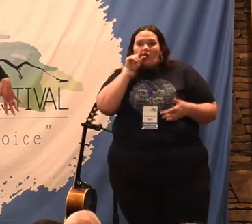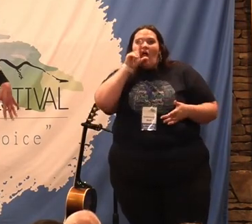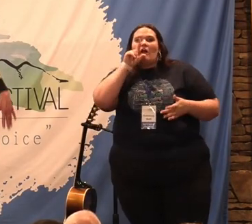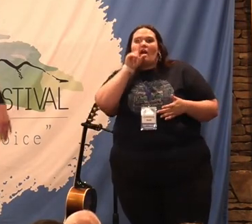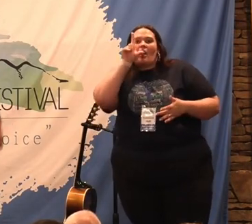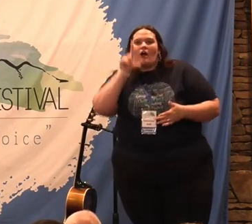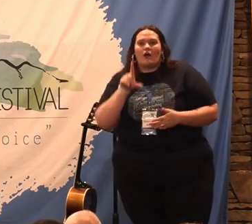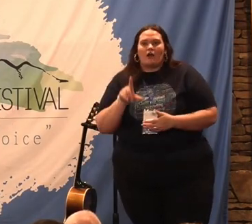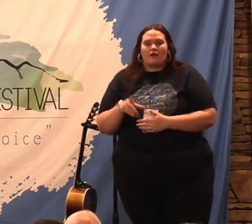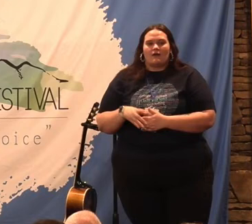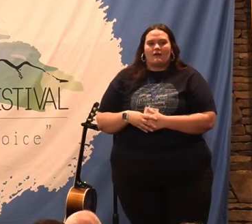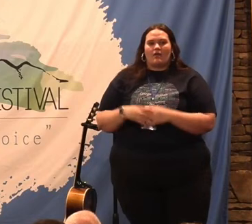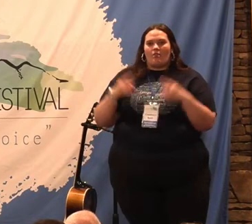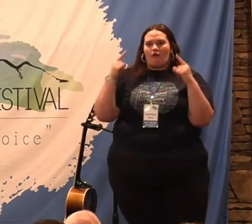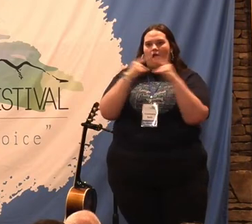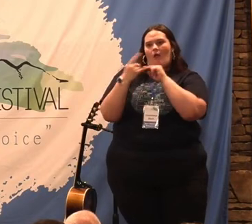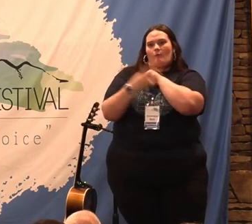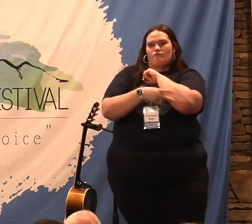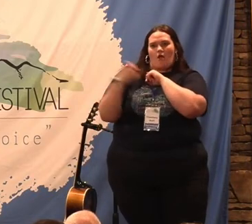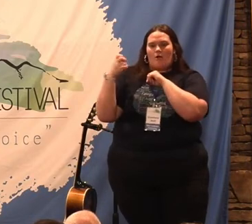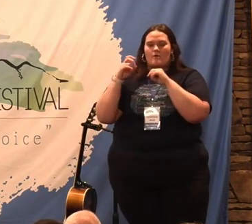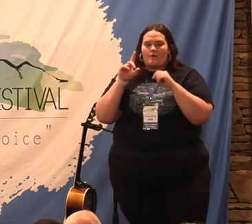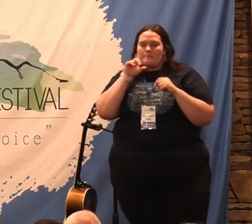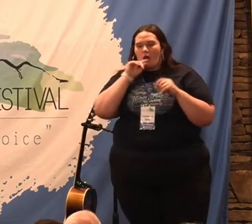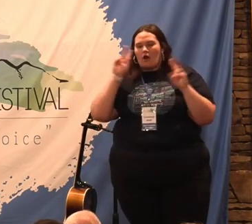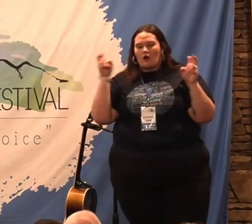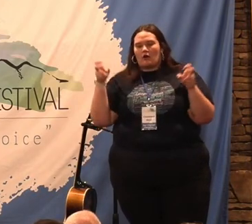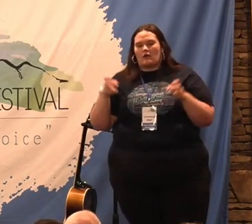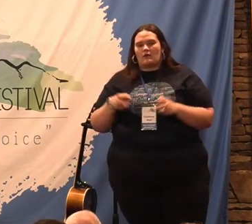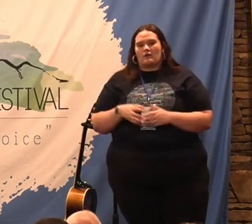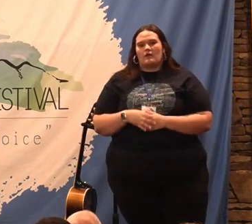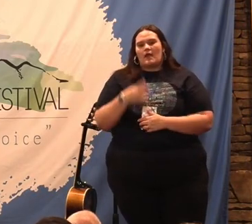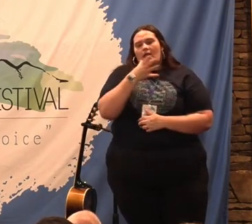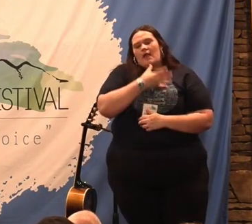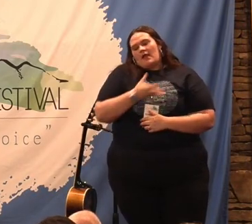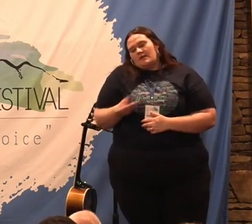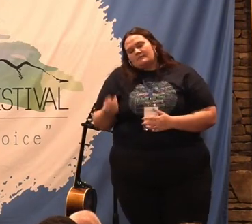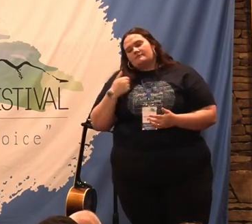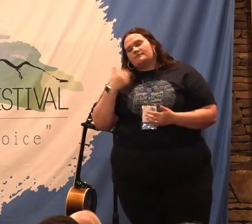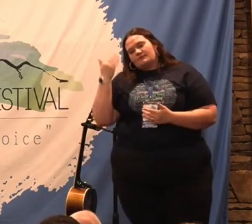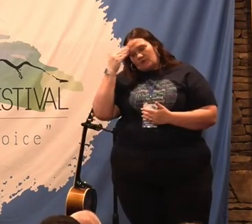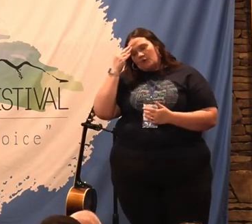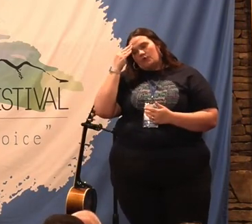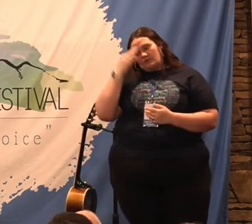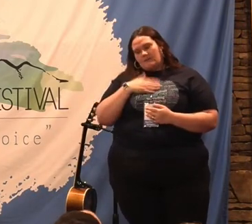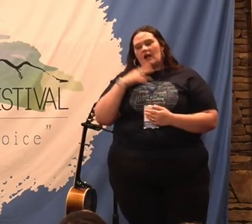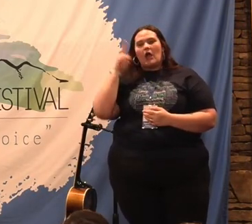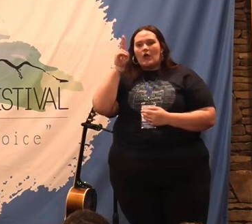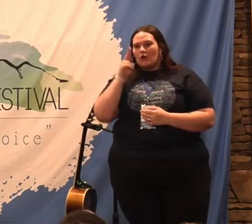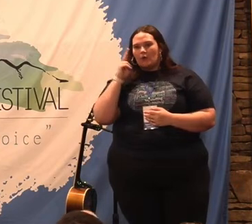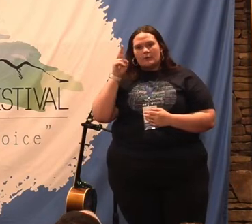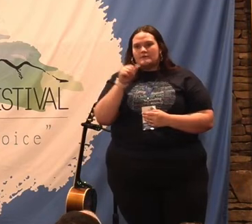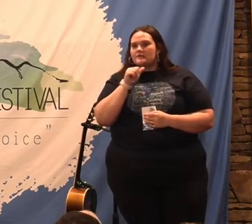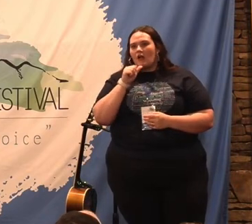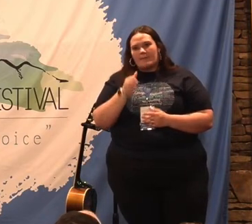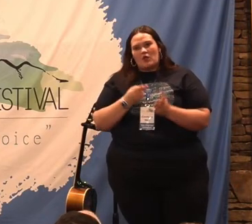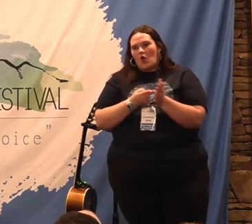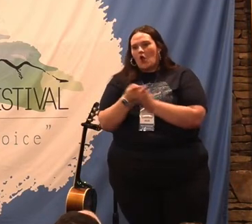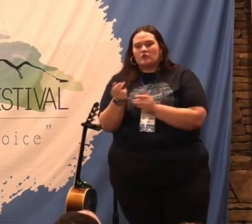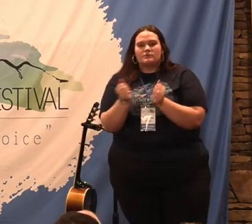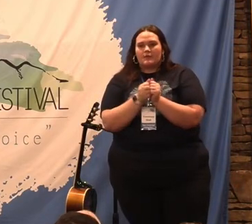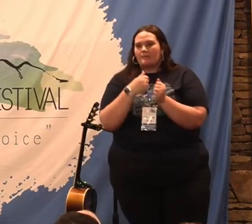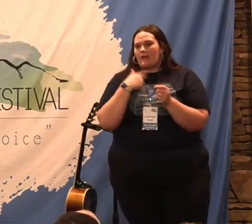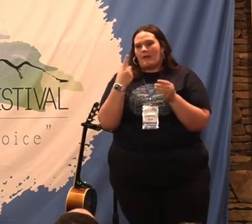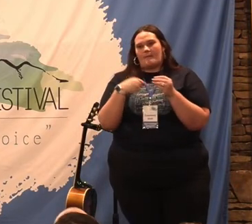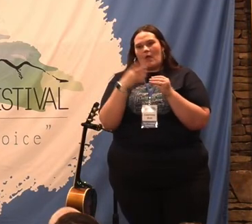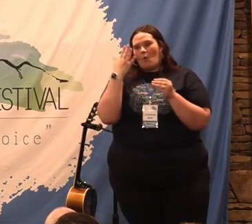caw, the camp robber bird. And I knew My uncle was not being truthful with me about the reason